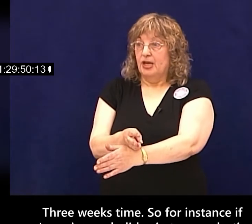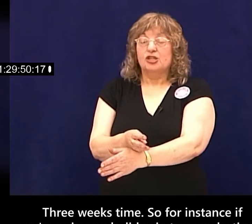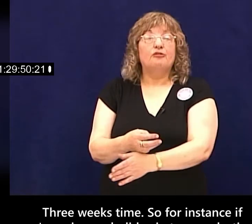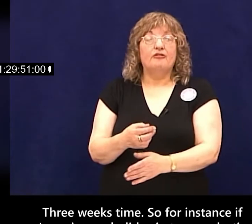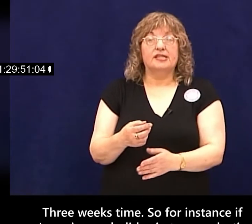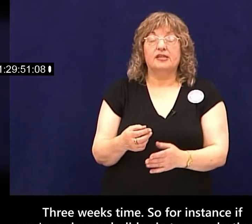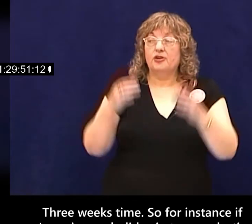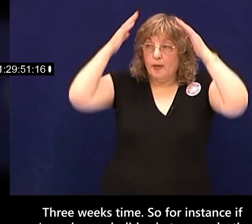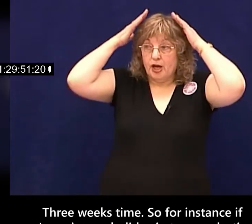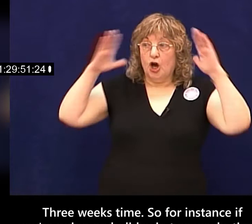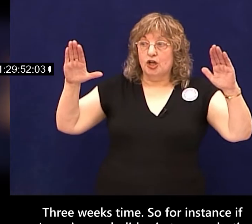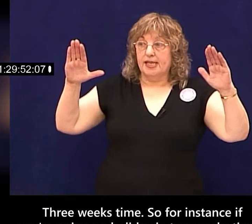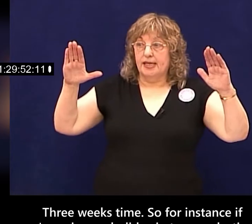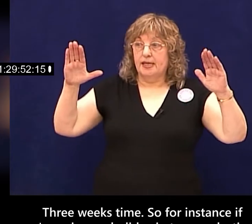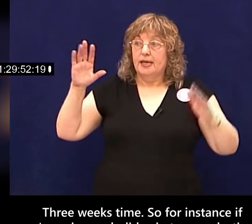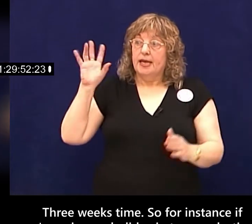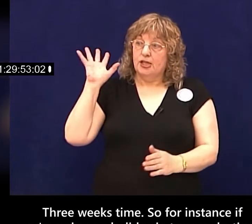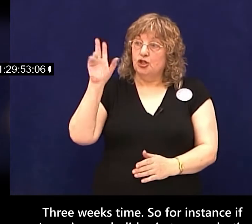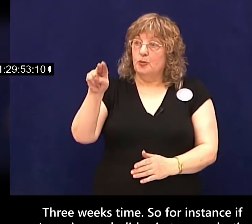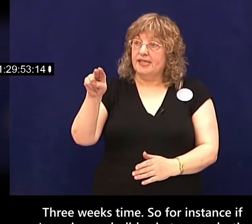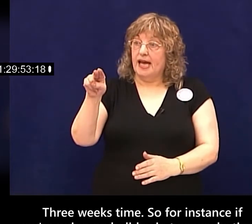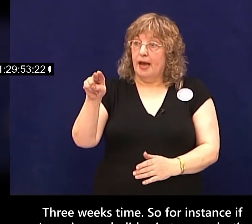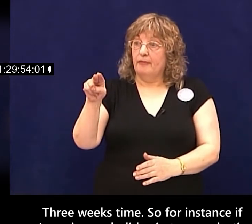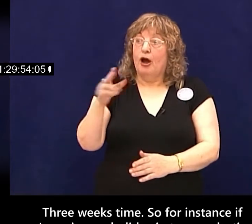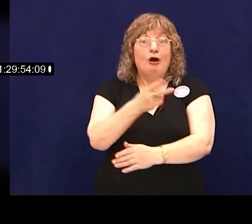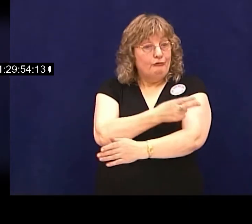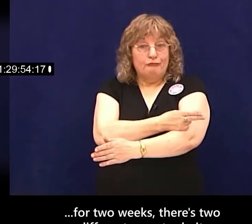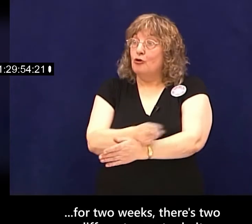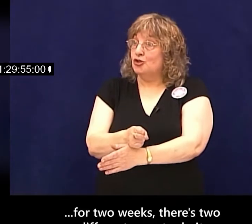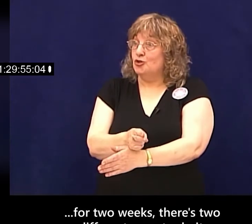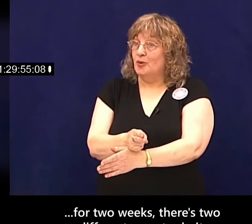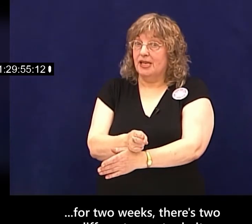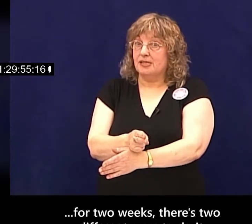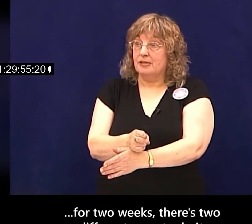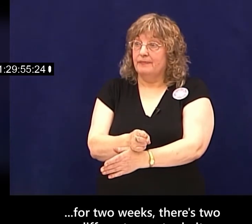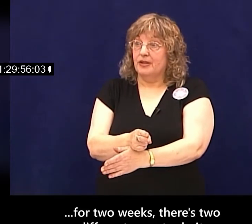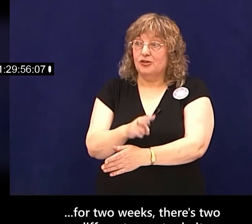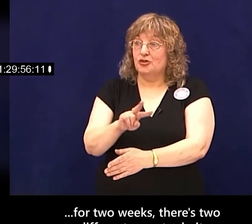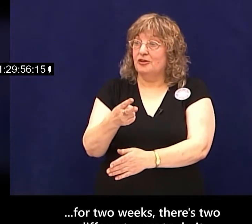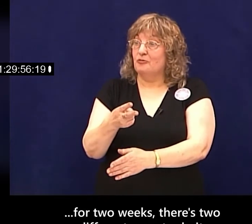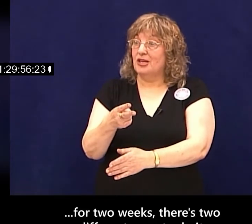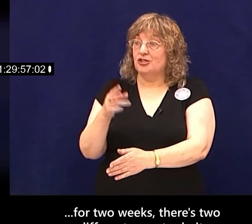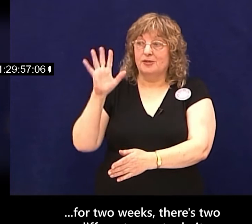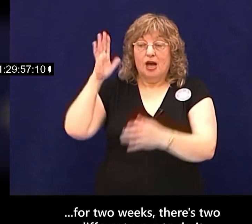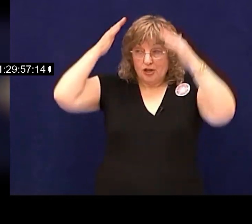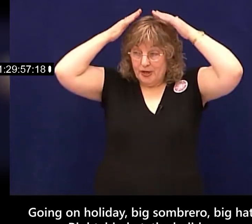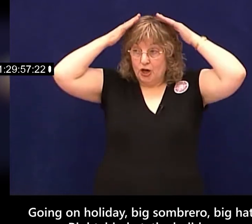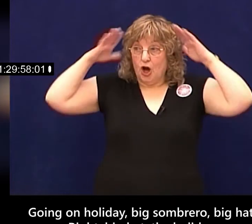So for instance, if you're going on holiday in 2 weeks' time for 2 weeks, there's 2 different ways to do it. Going on